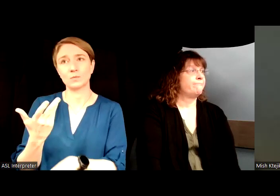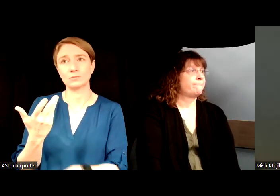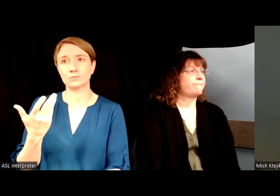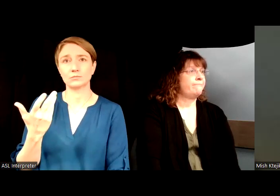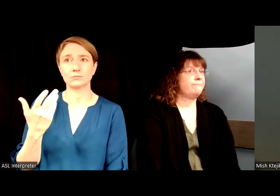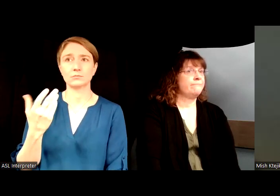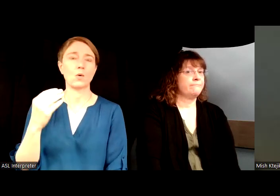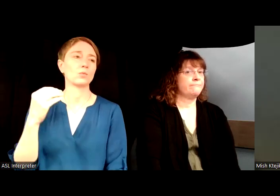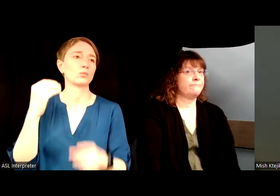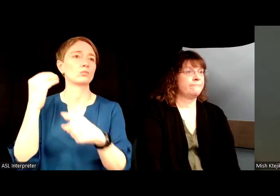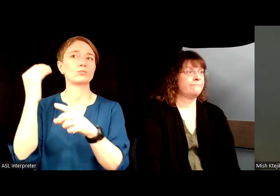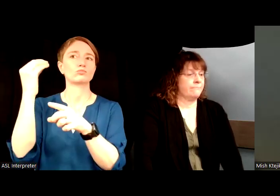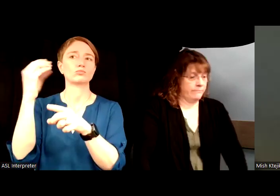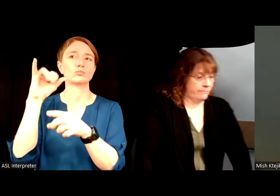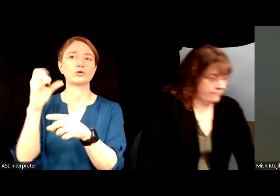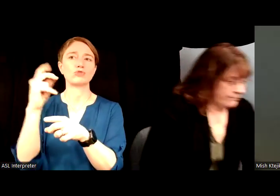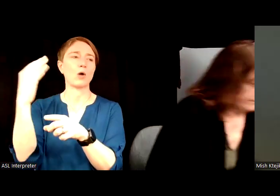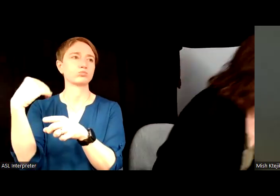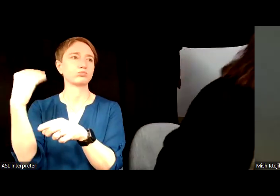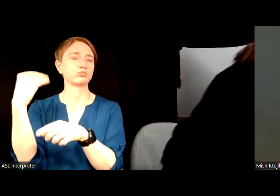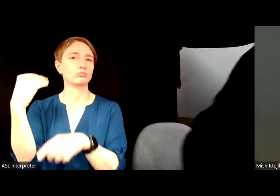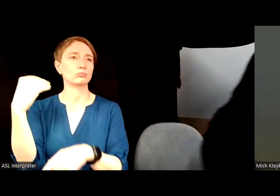head nods in the room.